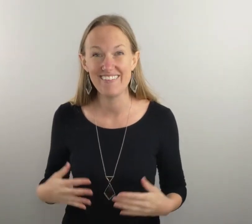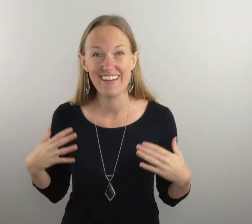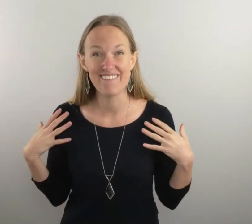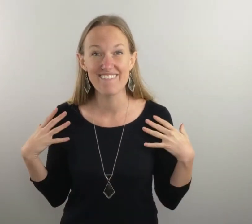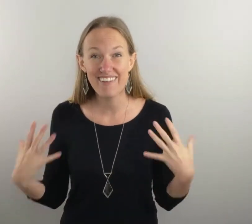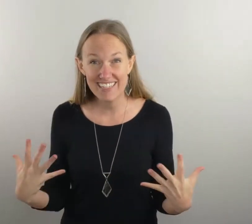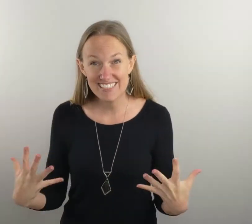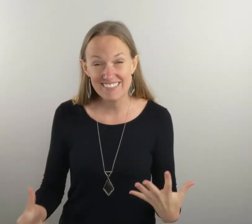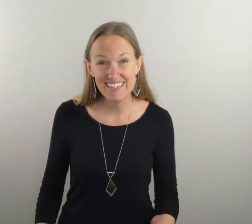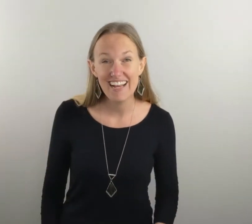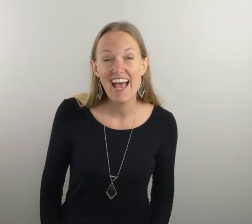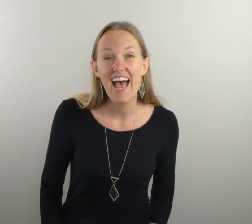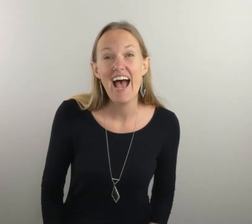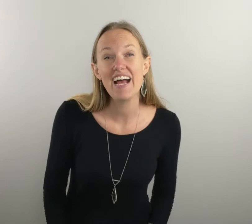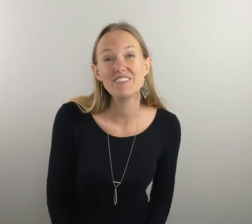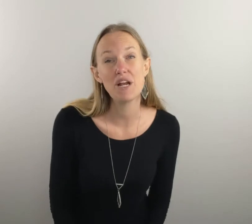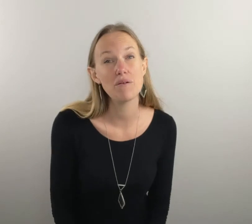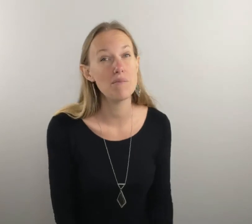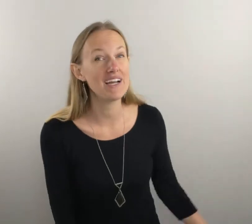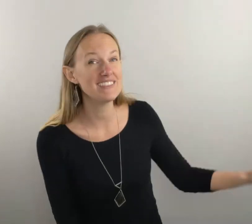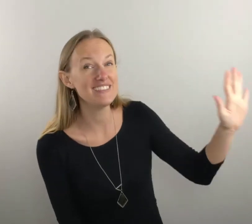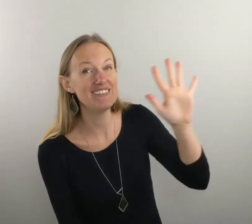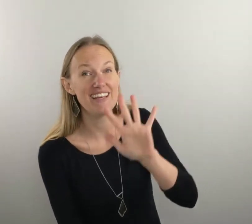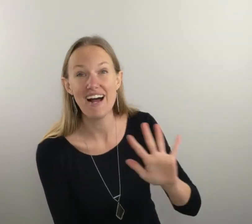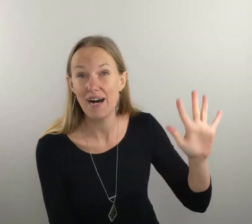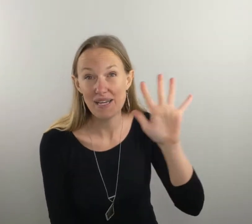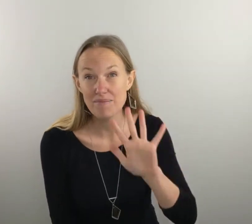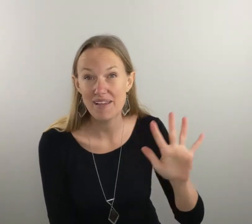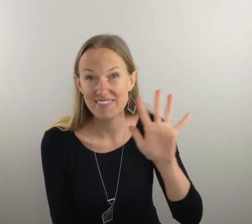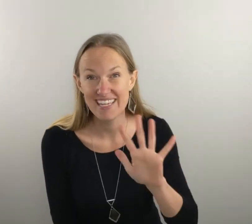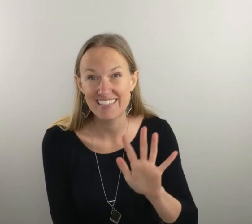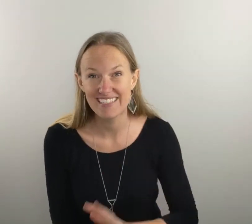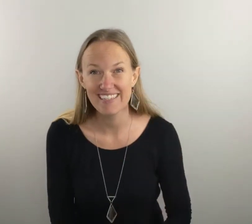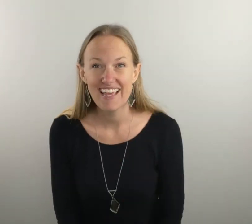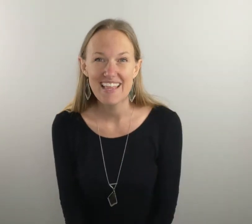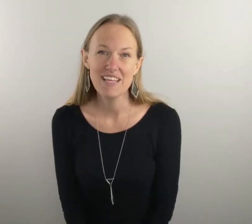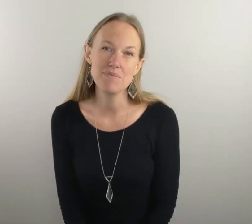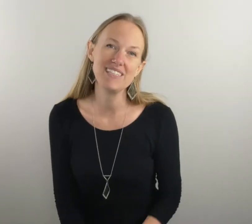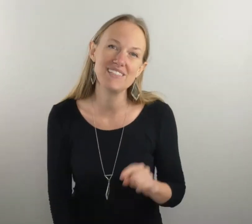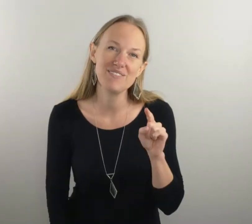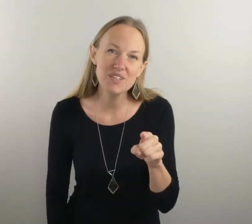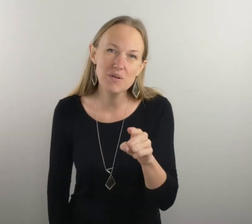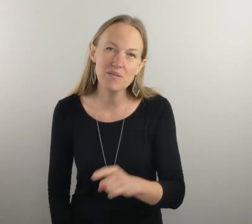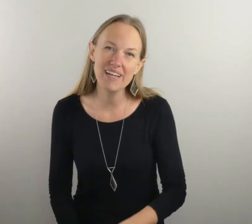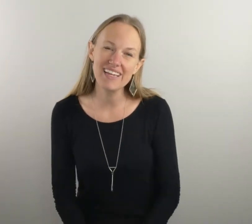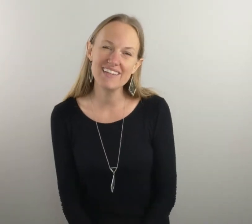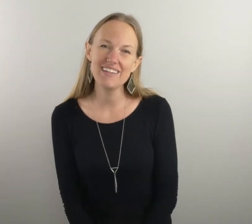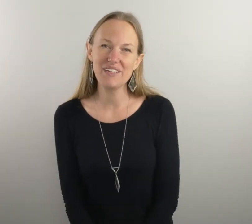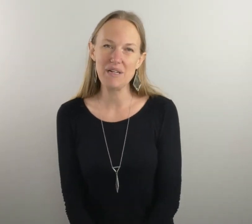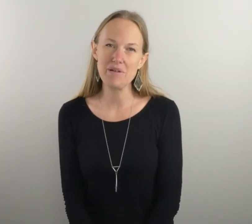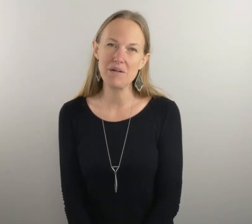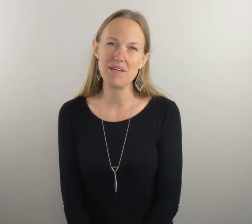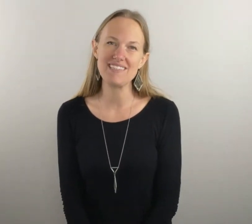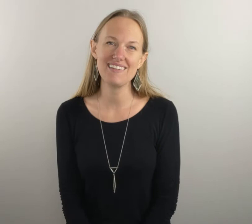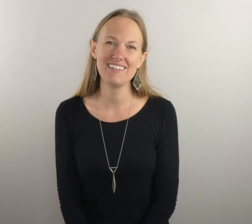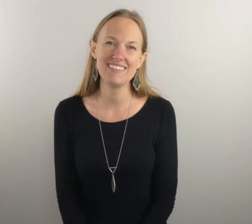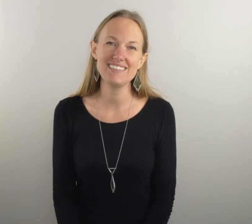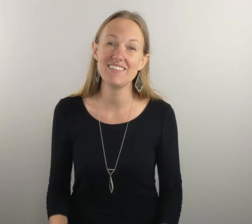get right to it after I remind you that I am left-handed. That means if you are right-handed, you're going to mirror my signs. If you need